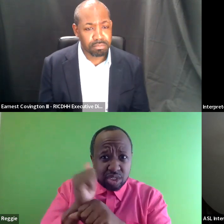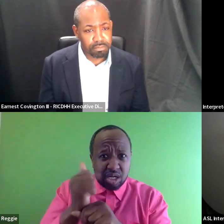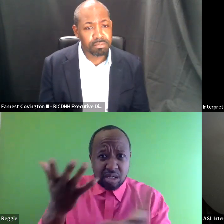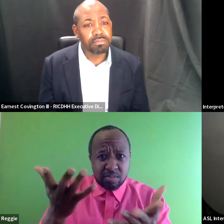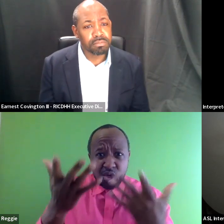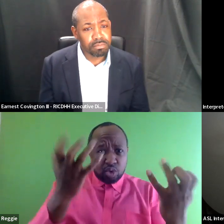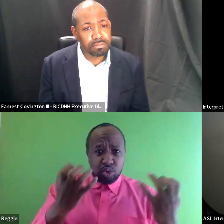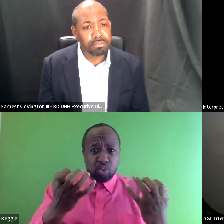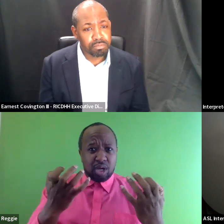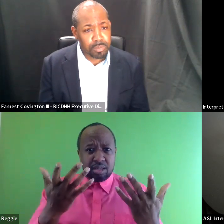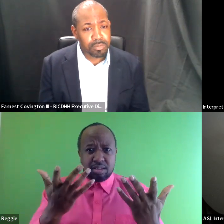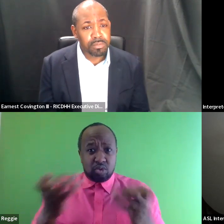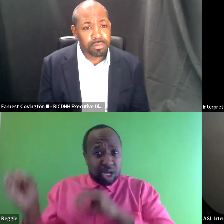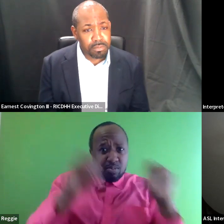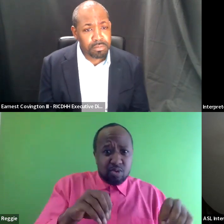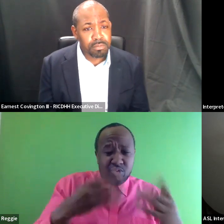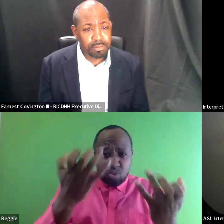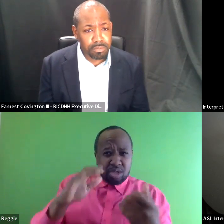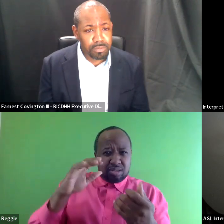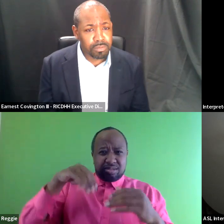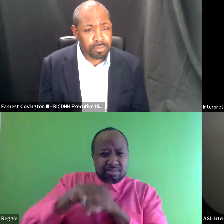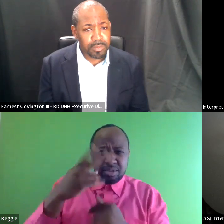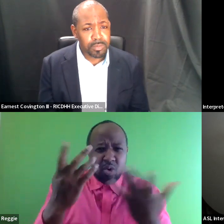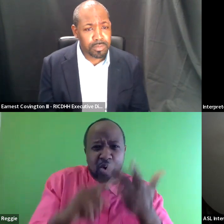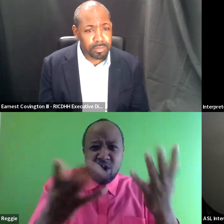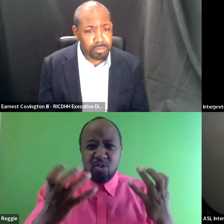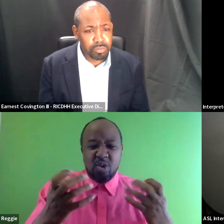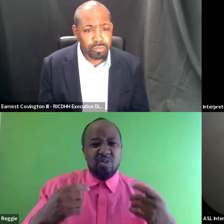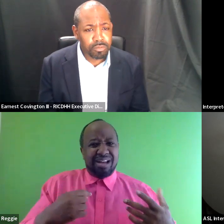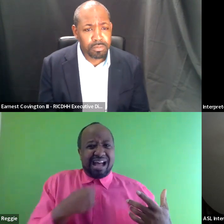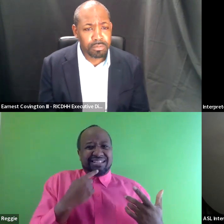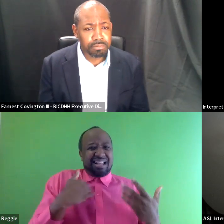well, what do you want to do about it? You want a job? What do you want? Do you want to move?